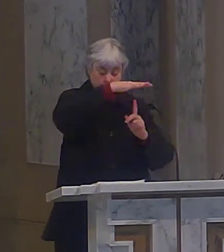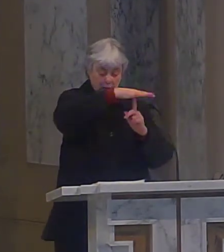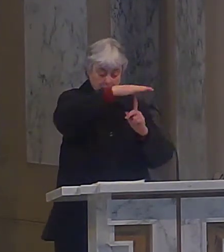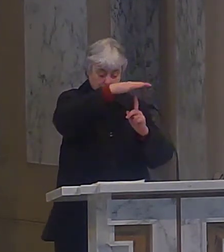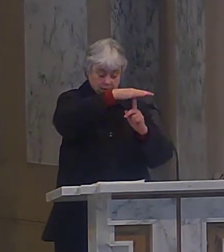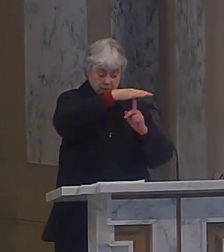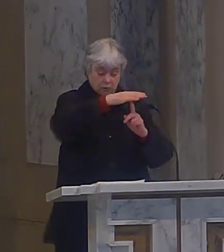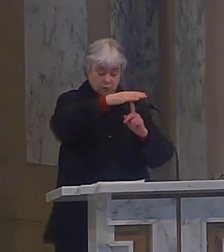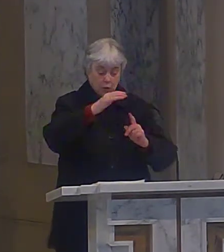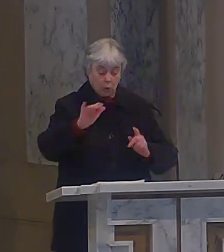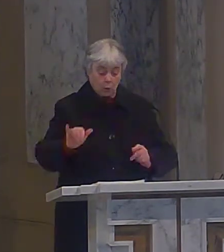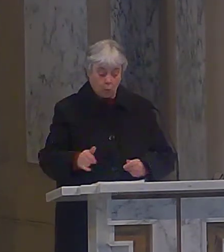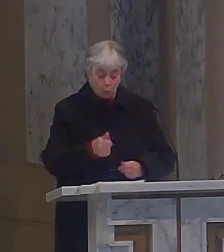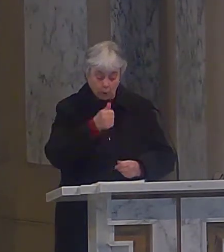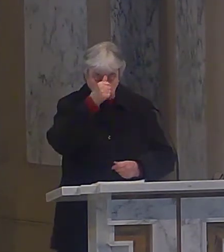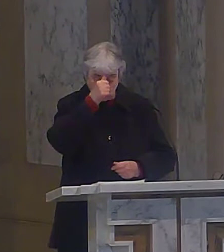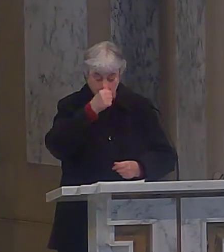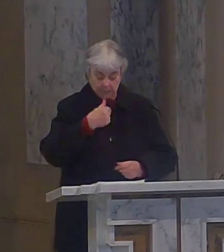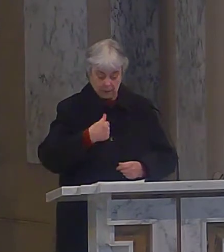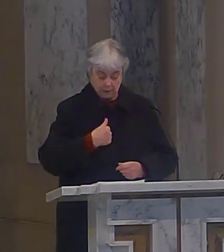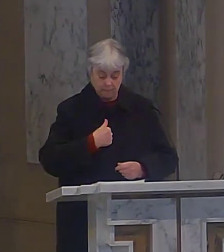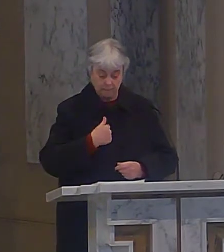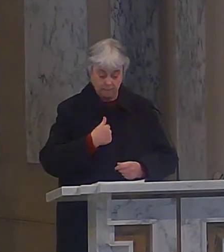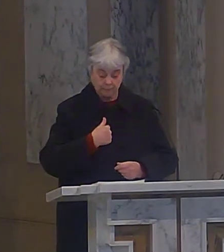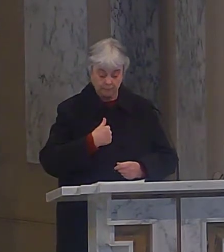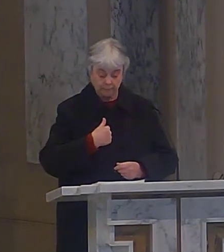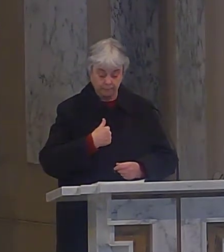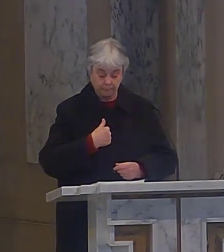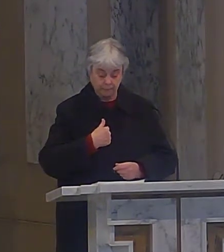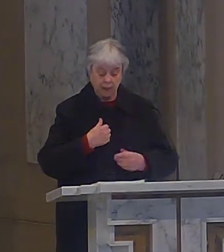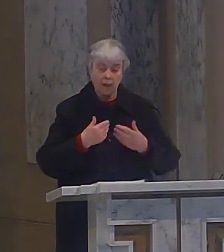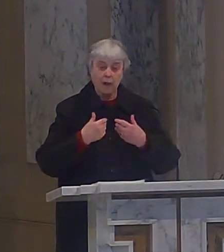the greatest will know me